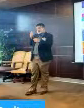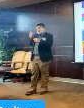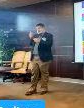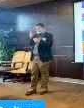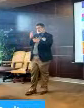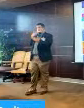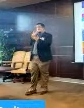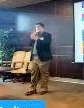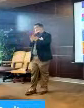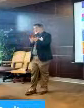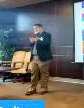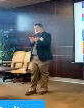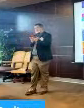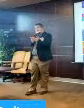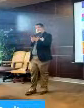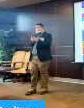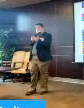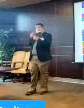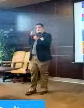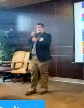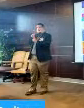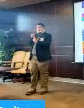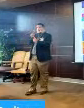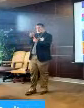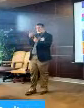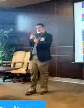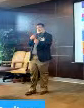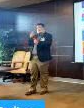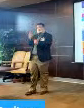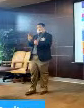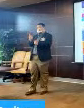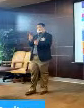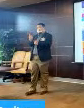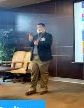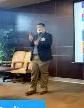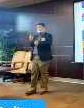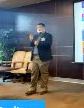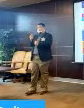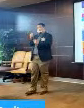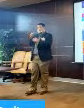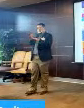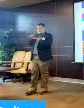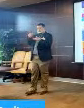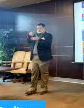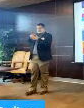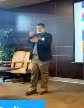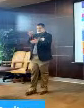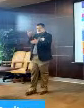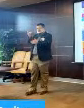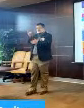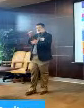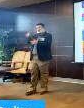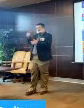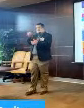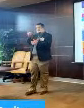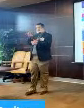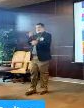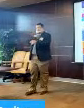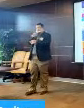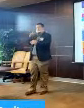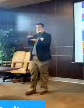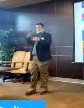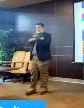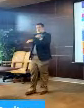positive data point is we only have one pediatric patient in Nice River Children's Hospital at this time. It's down